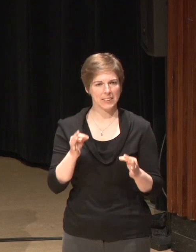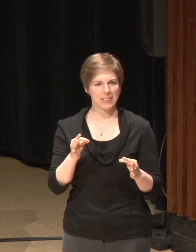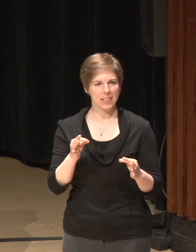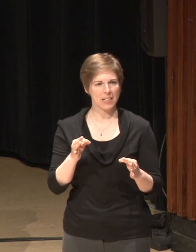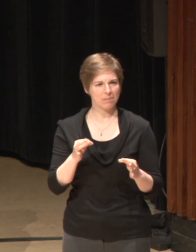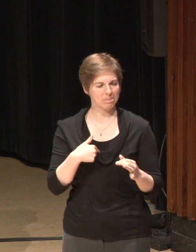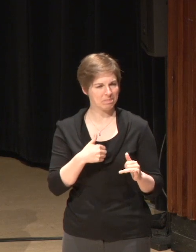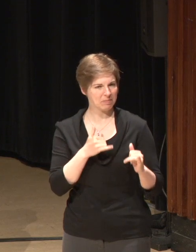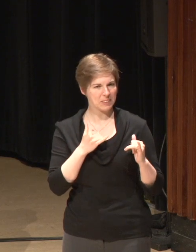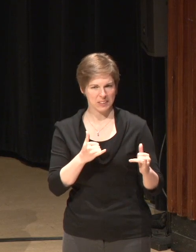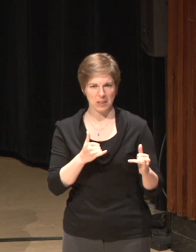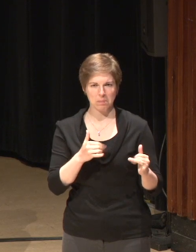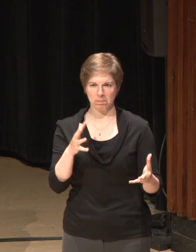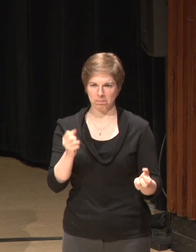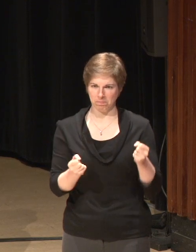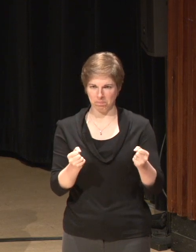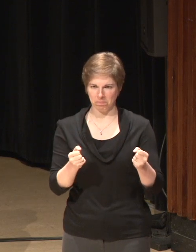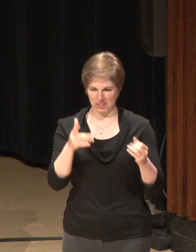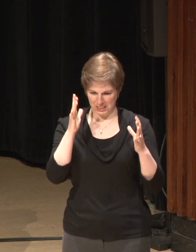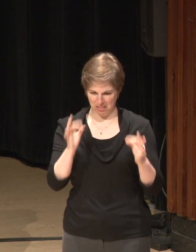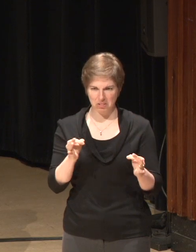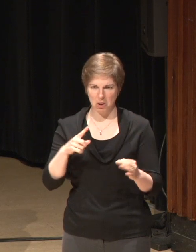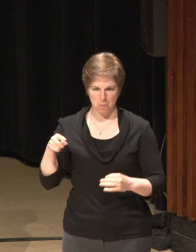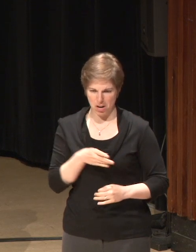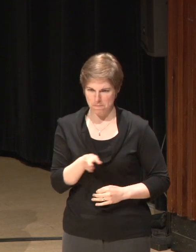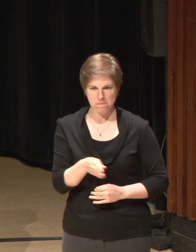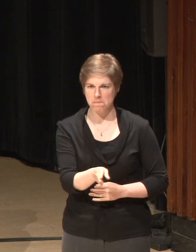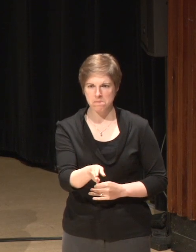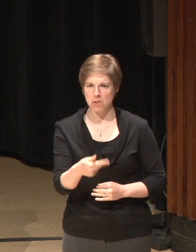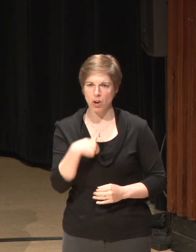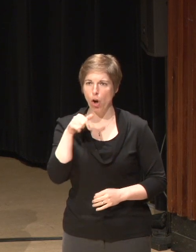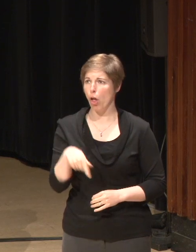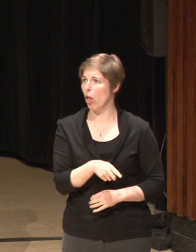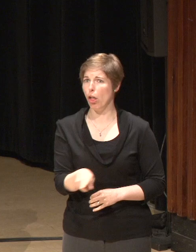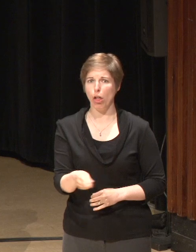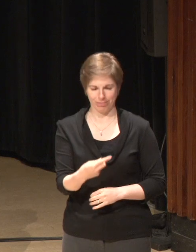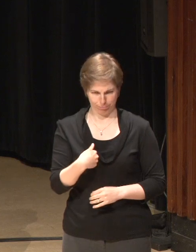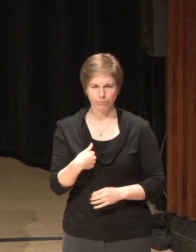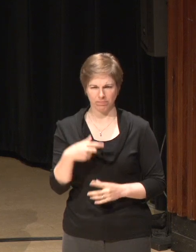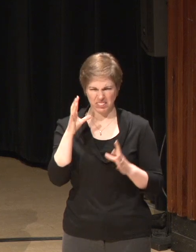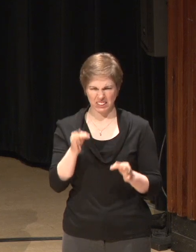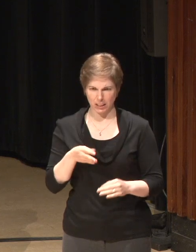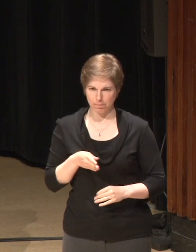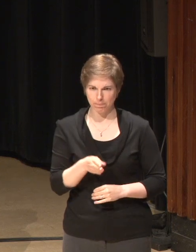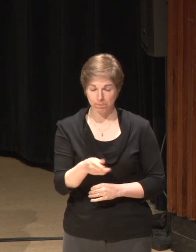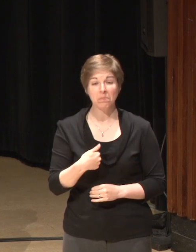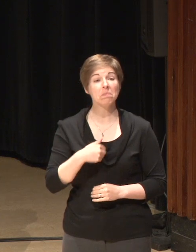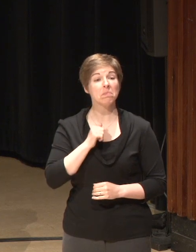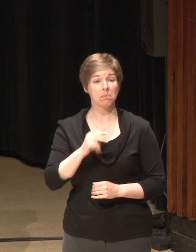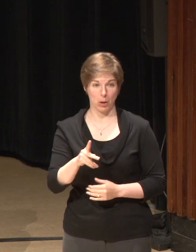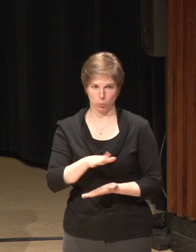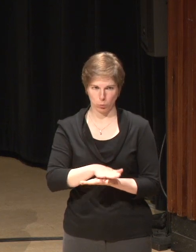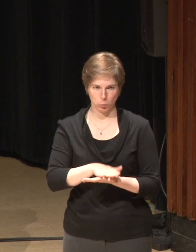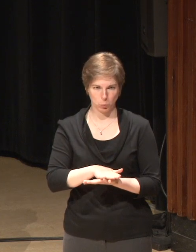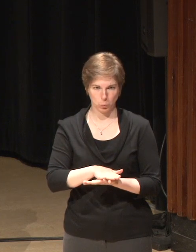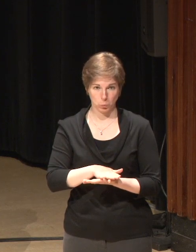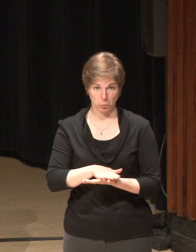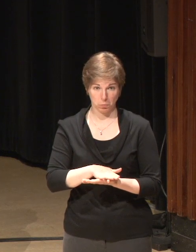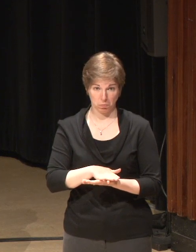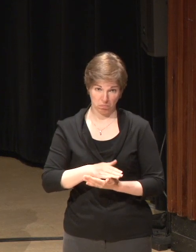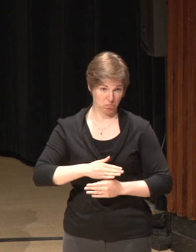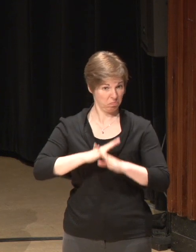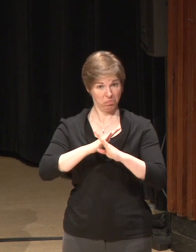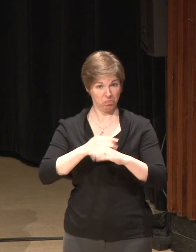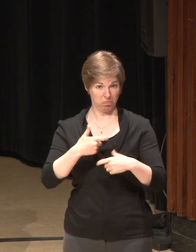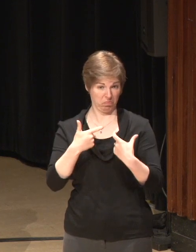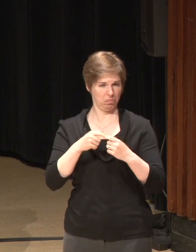own life and planned a course of action. I was going back to school, and there was nothing that was going to stop me. It